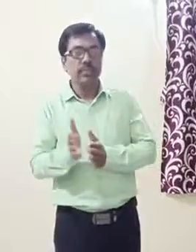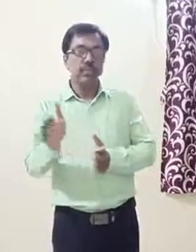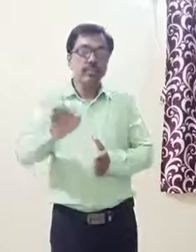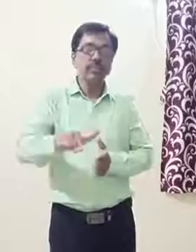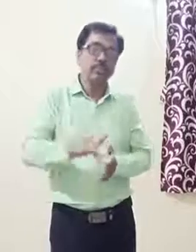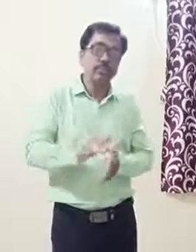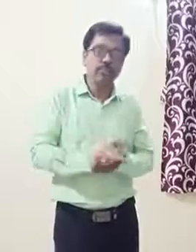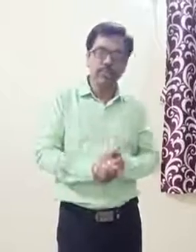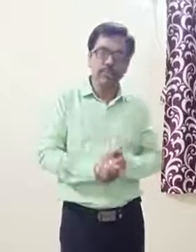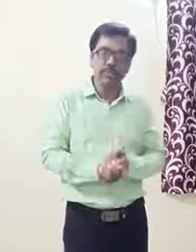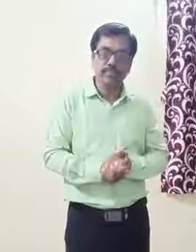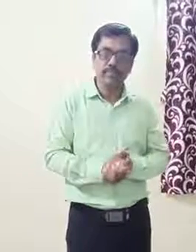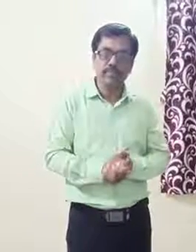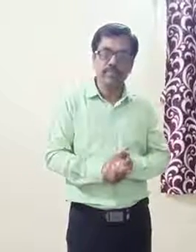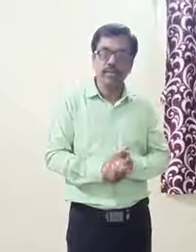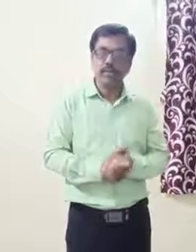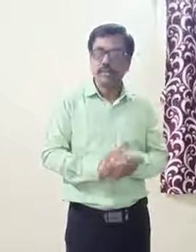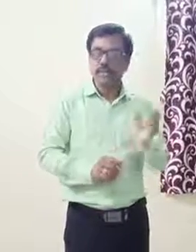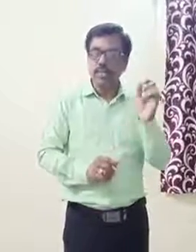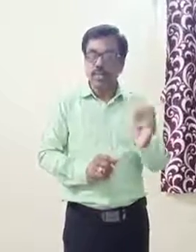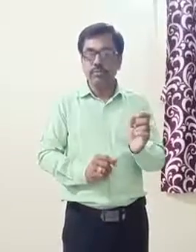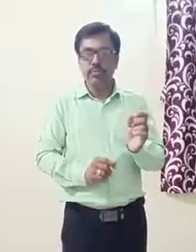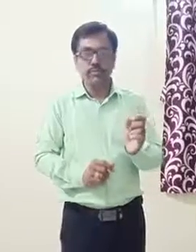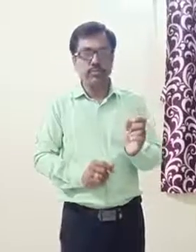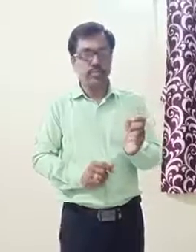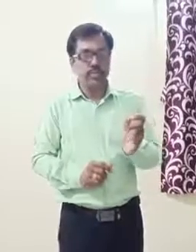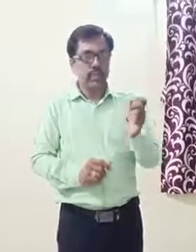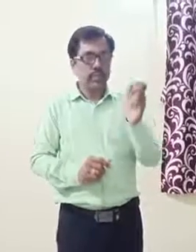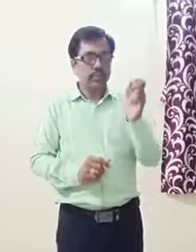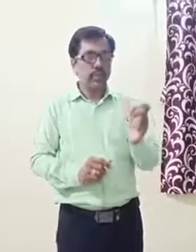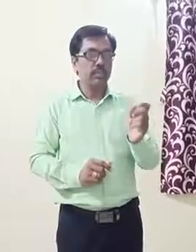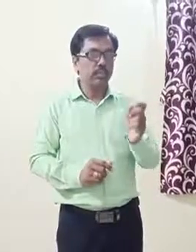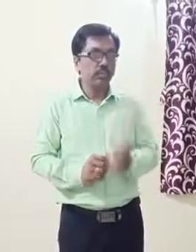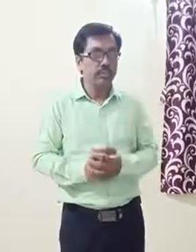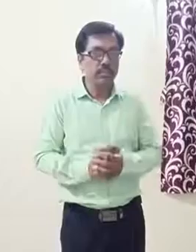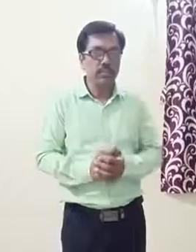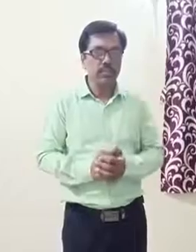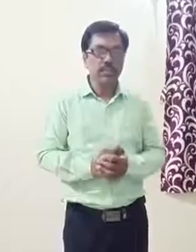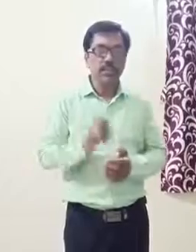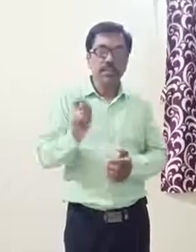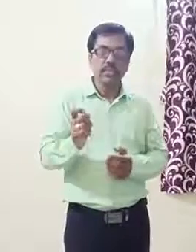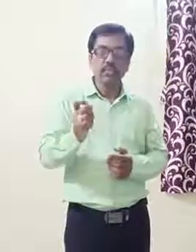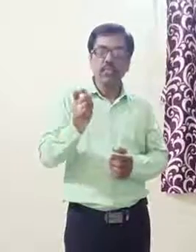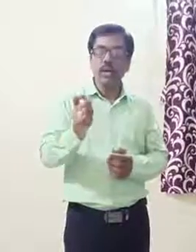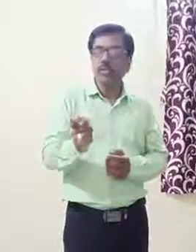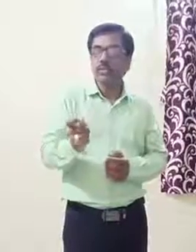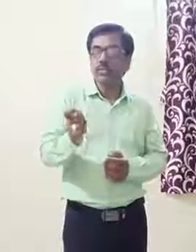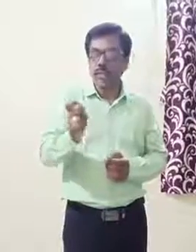to republic. So in this way, the second question we cover up, that is, what were the